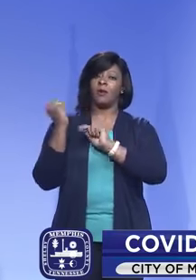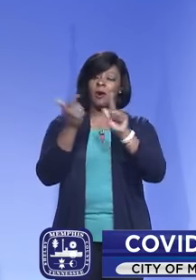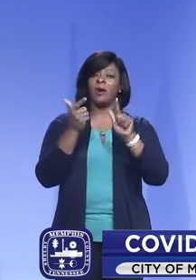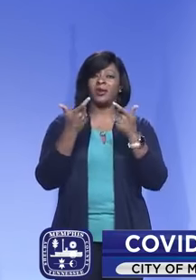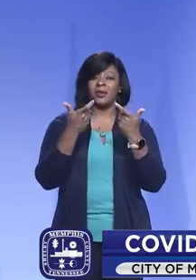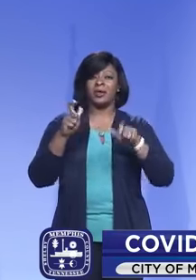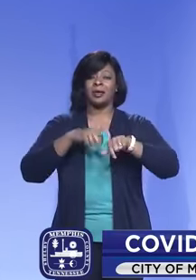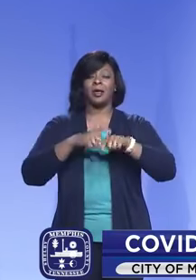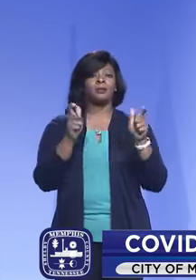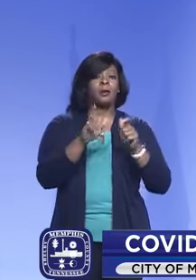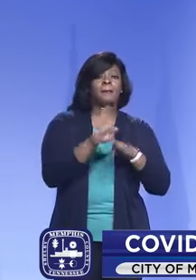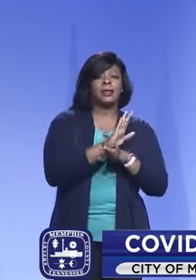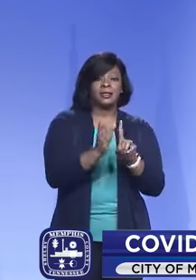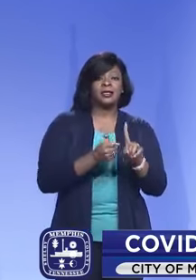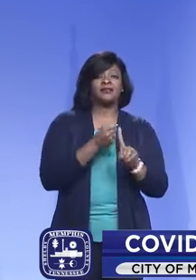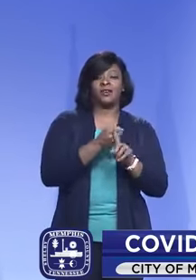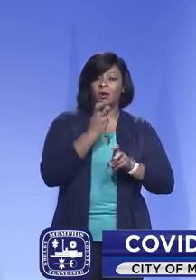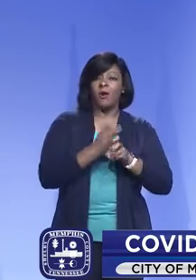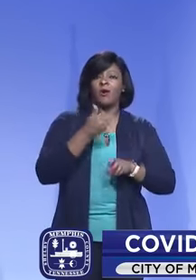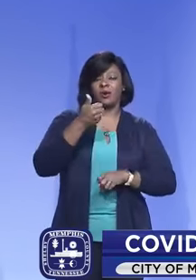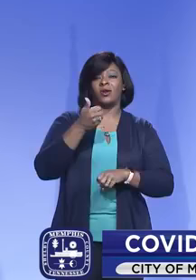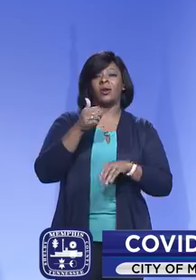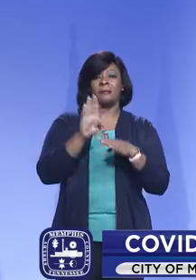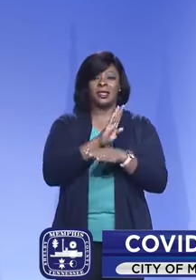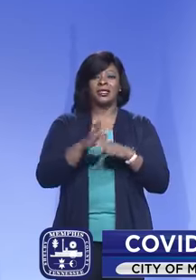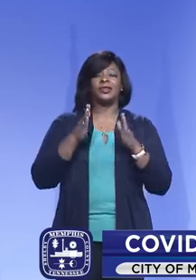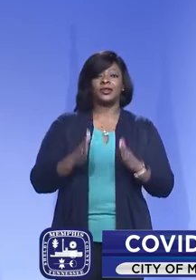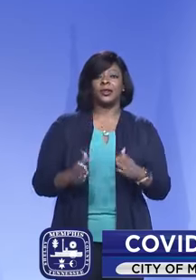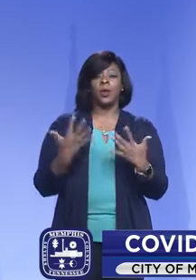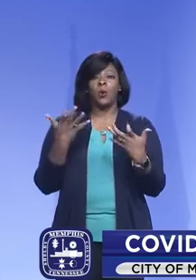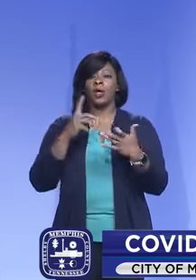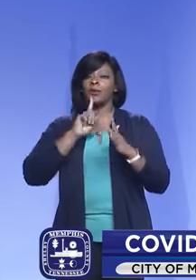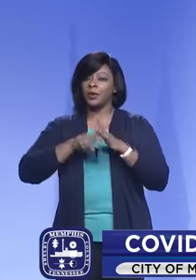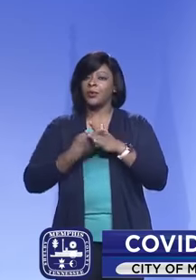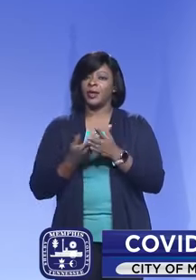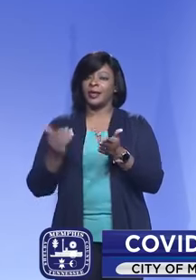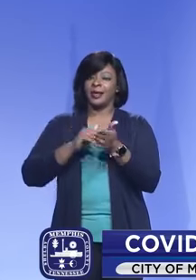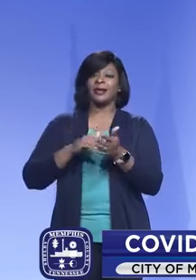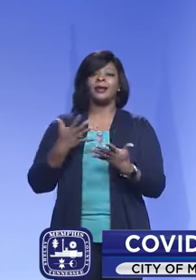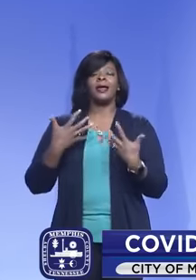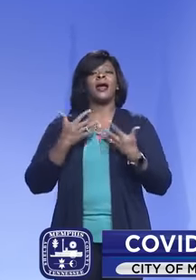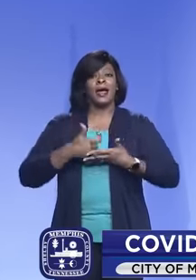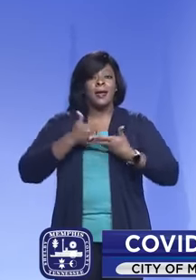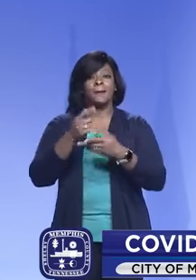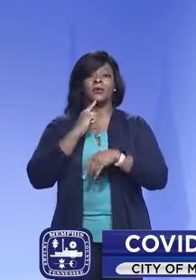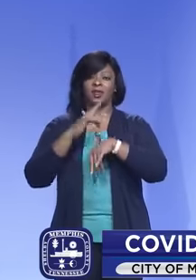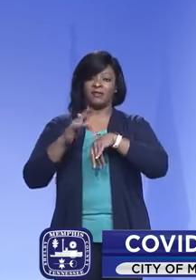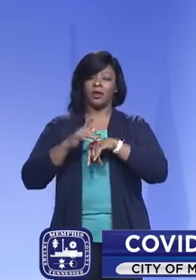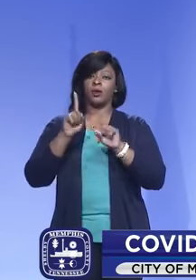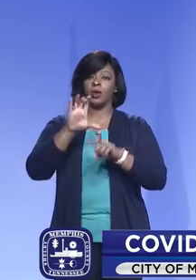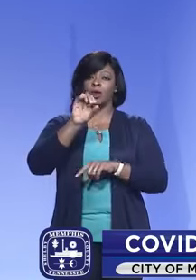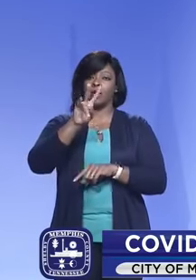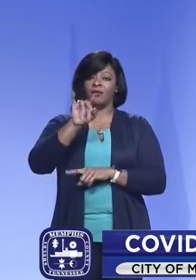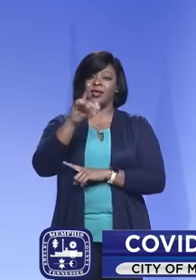small businesses, artists, entrepreneurs, and I want to reiterate that there is help available. If you'll go to